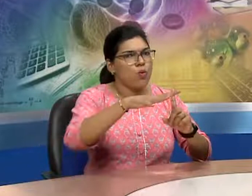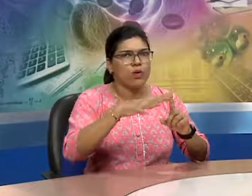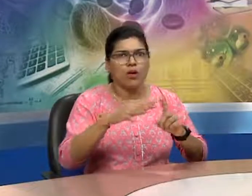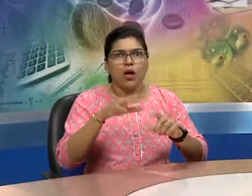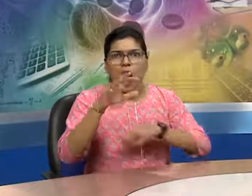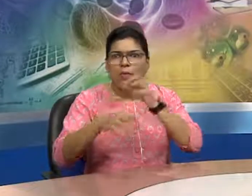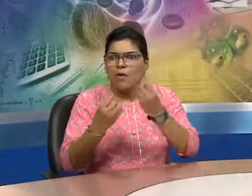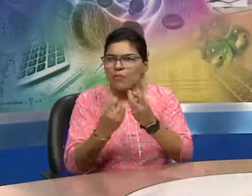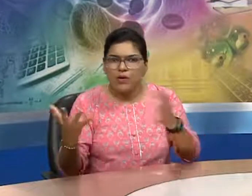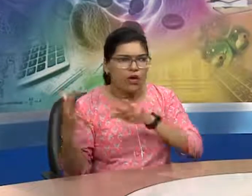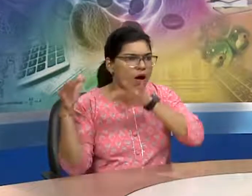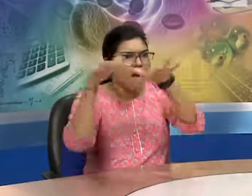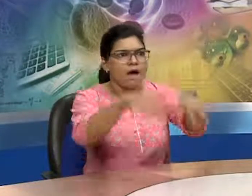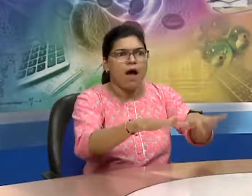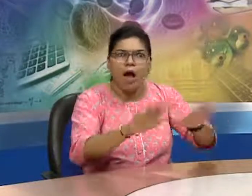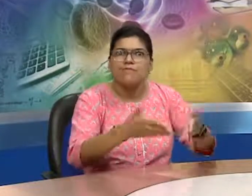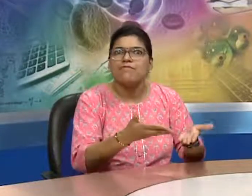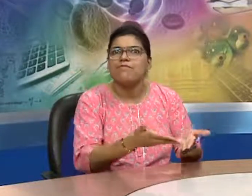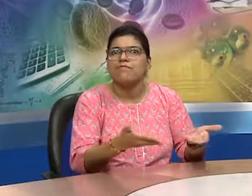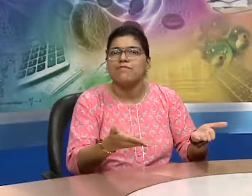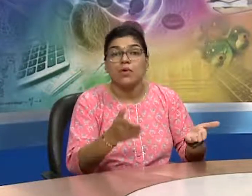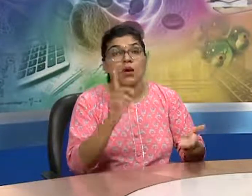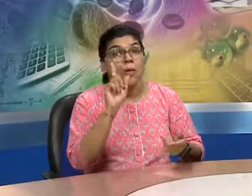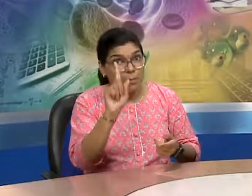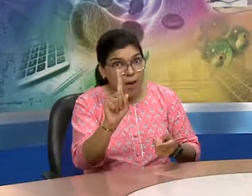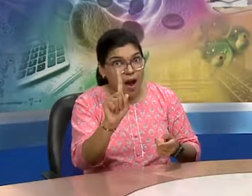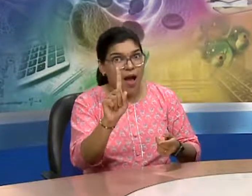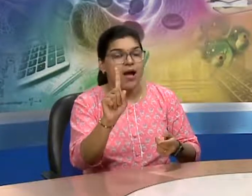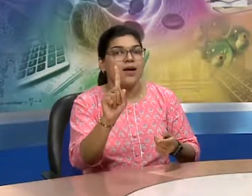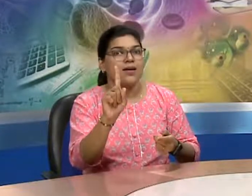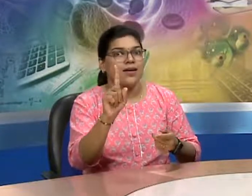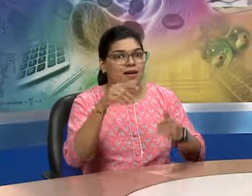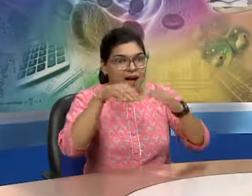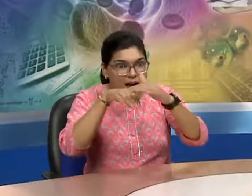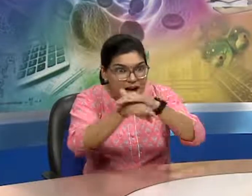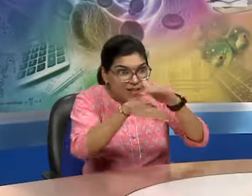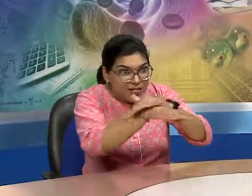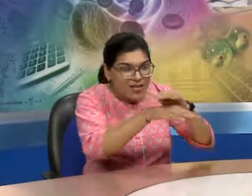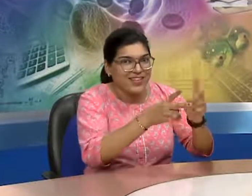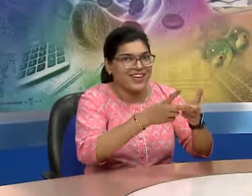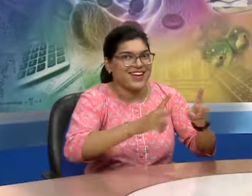So similarly, there are many